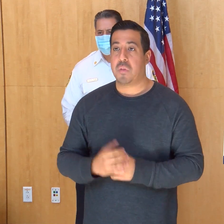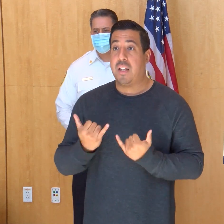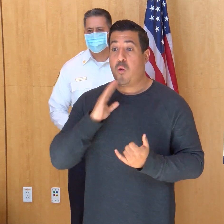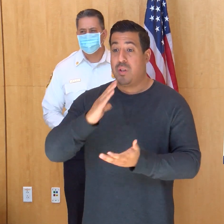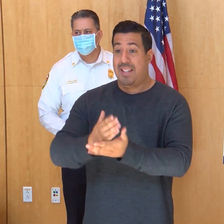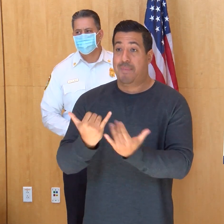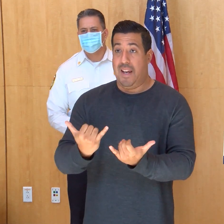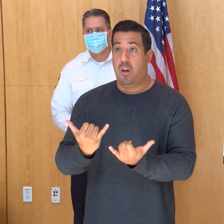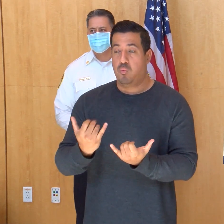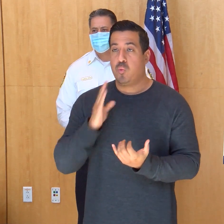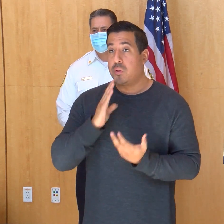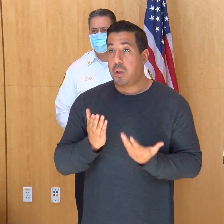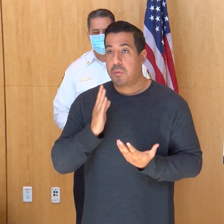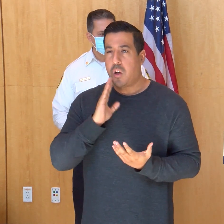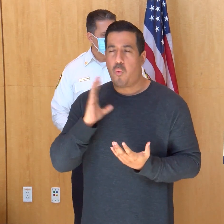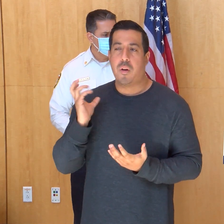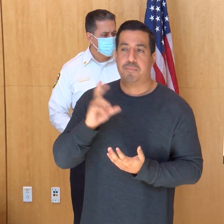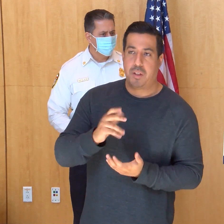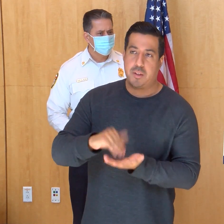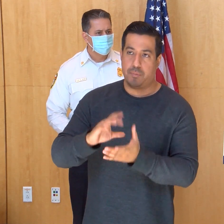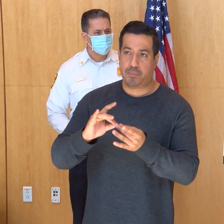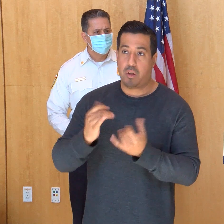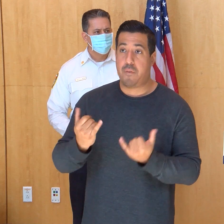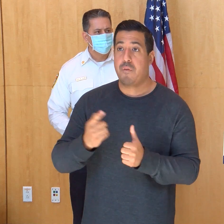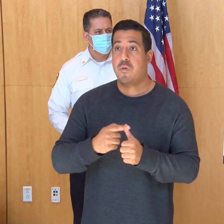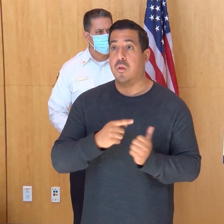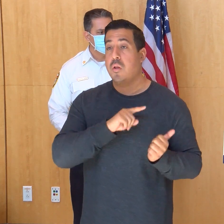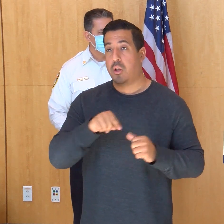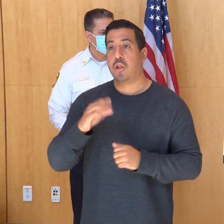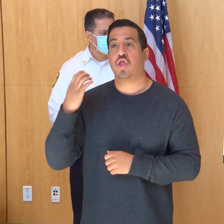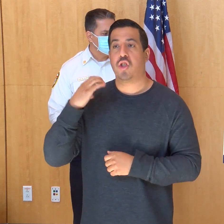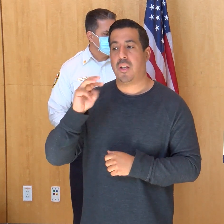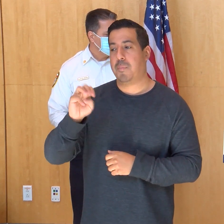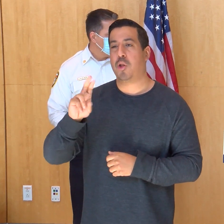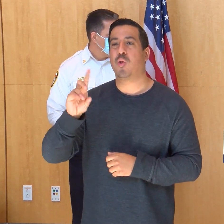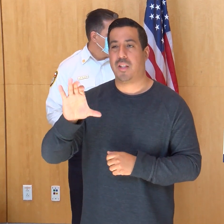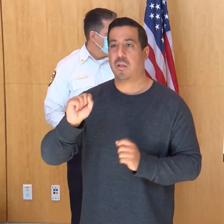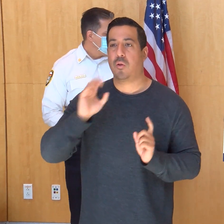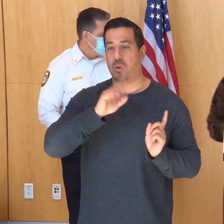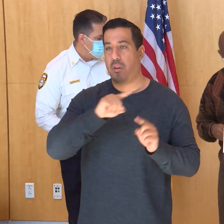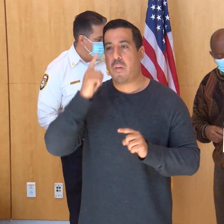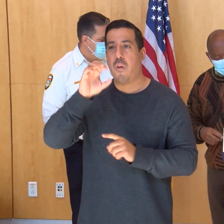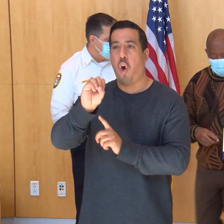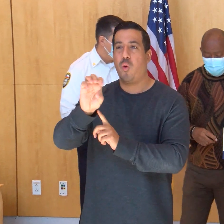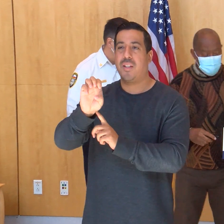this right now. I'll come back a little bit later on. Let me first call up Chief BUENIK with the Office of Emergency Management.